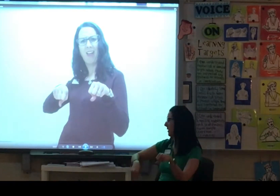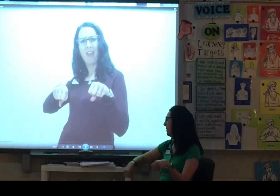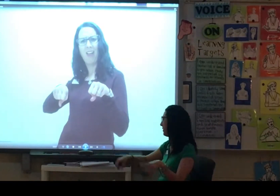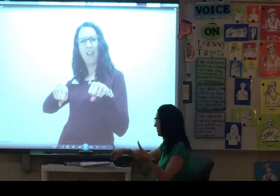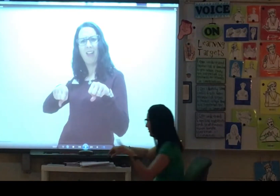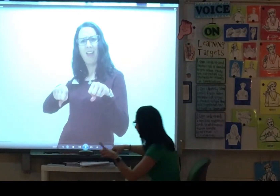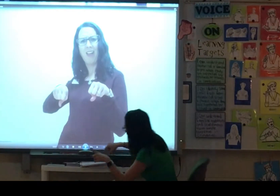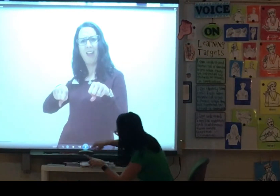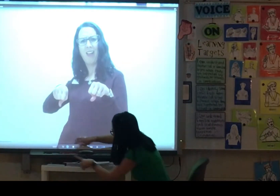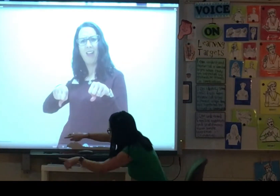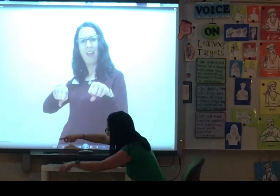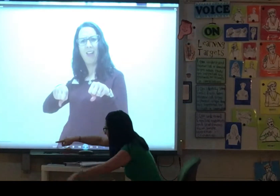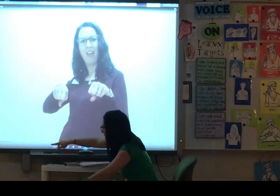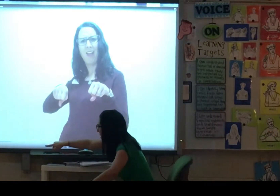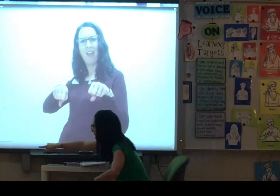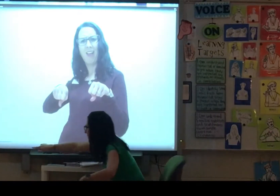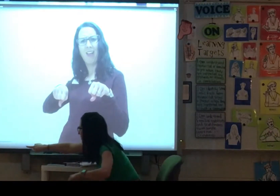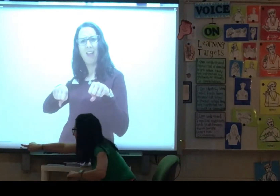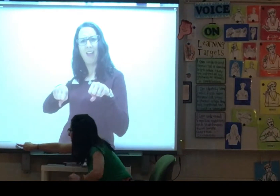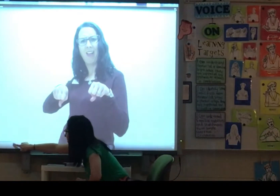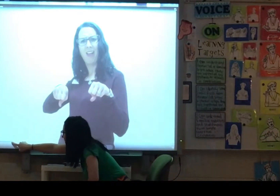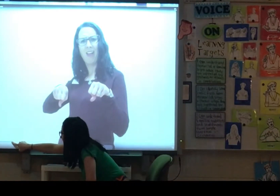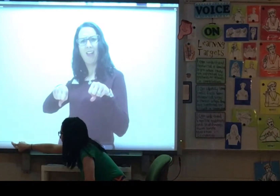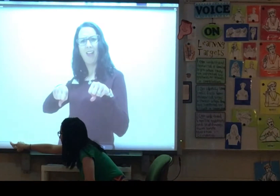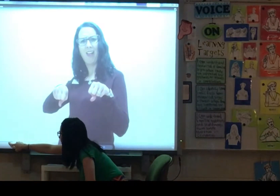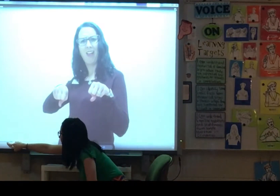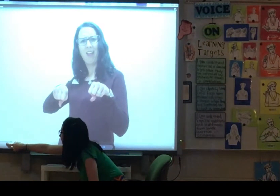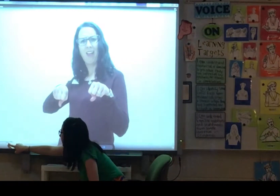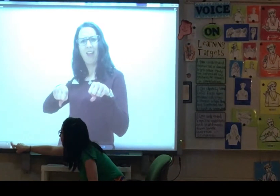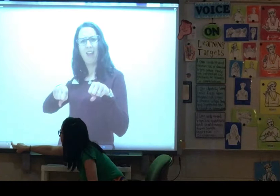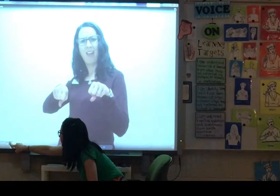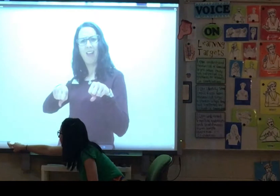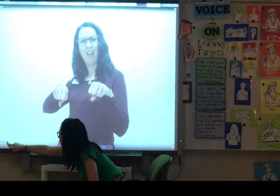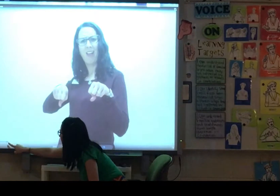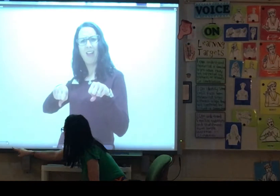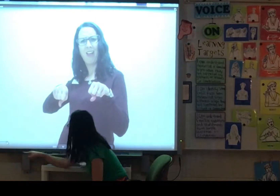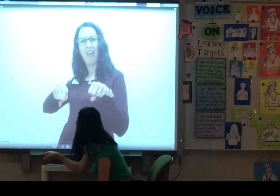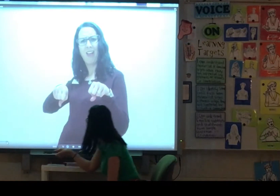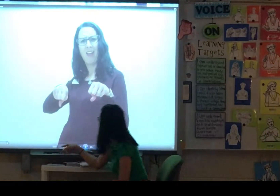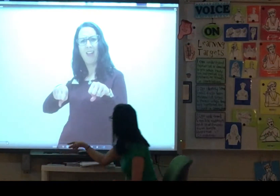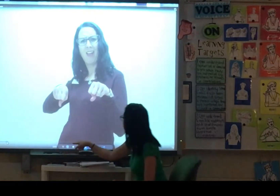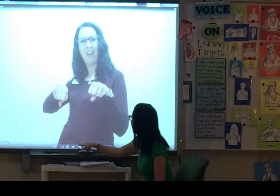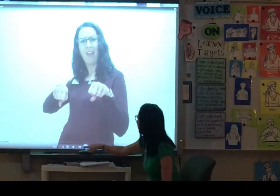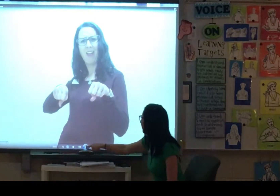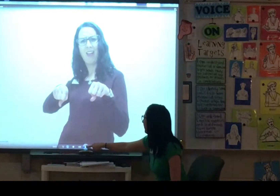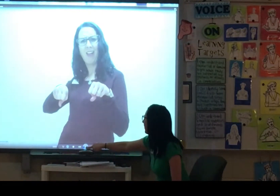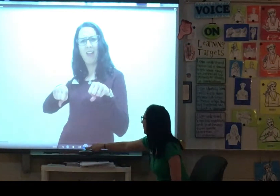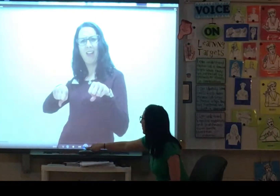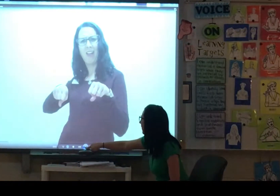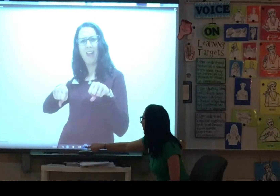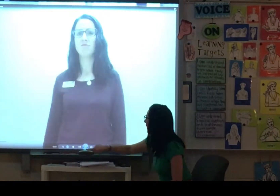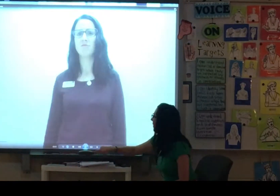I'm not sure. I'm gonna look at it. Alright, so let's look at that. She don't like me. Alright, ready?